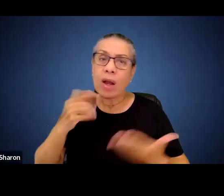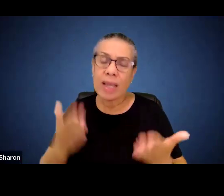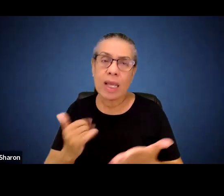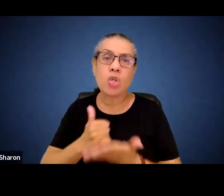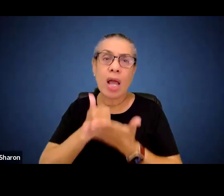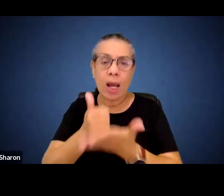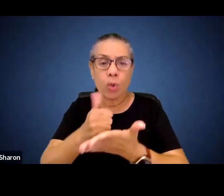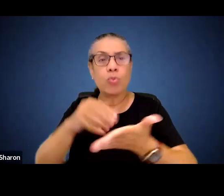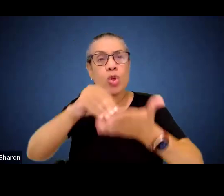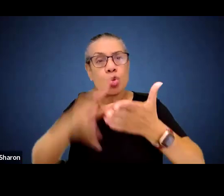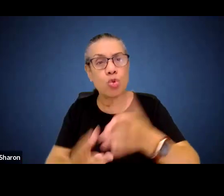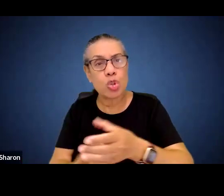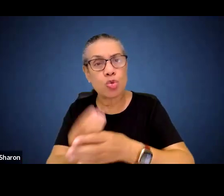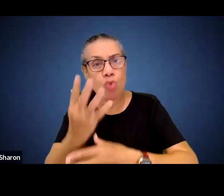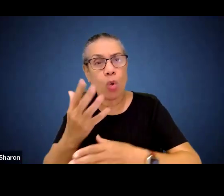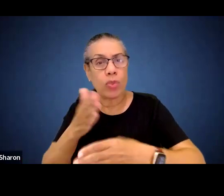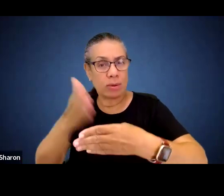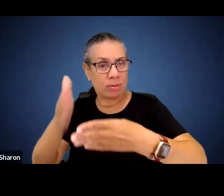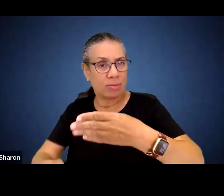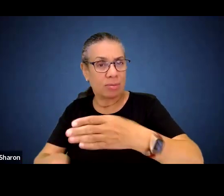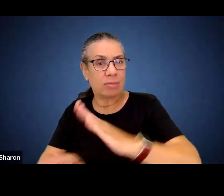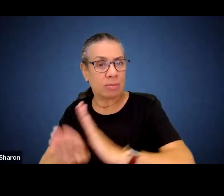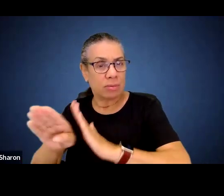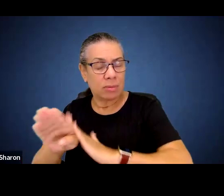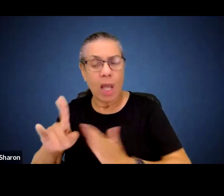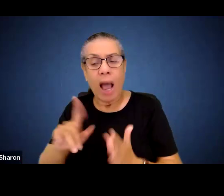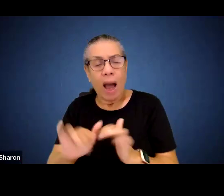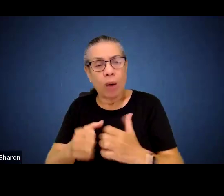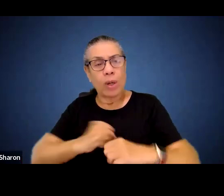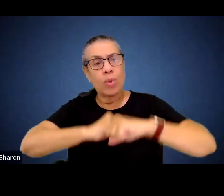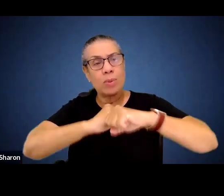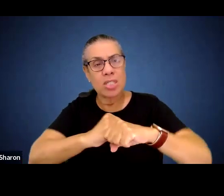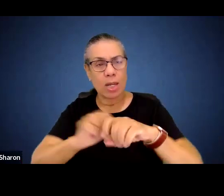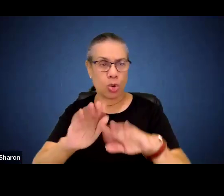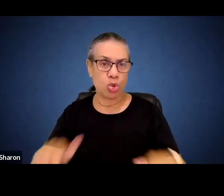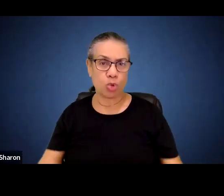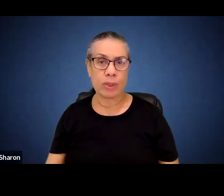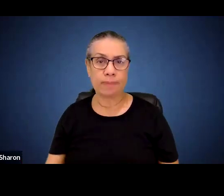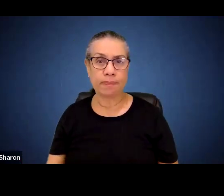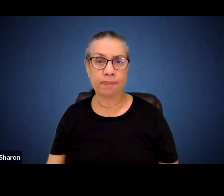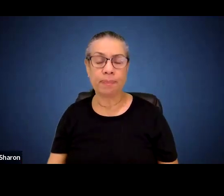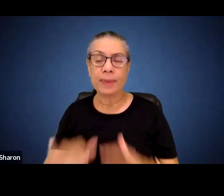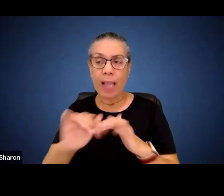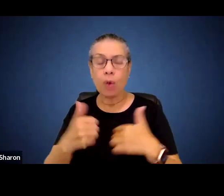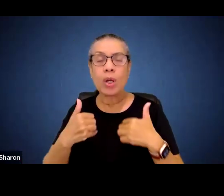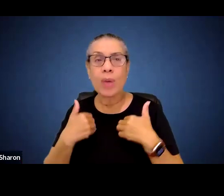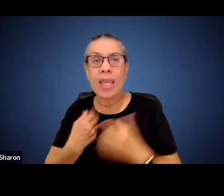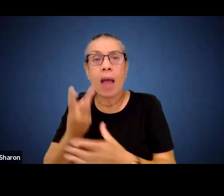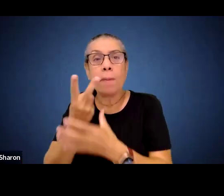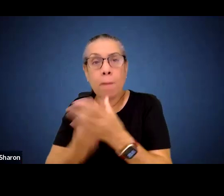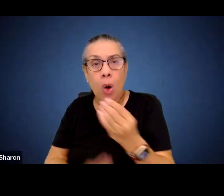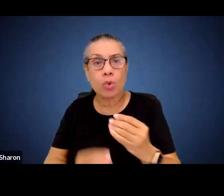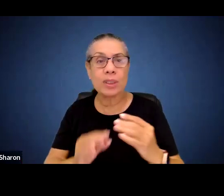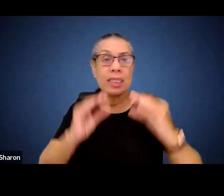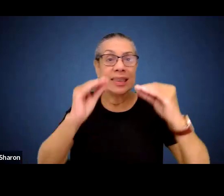student outcomes, I want to protect what's in the best interest of kids. And so how do we have a both and?